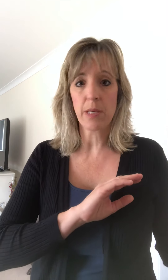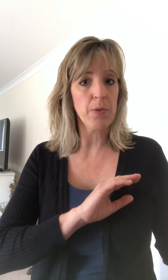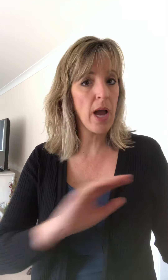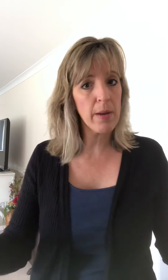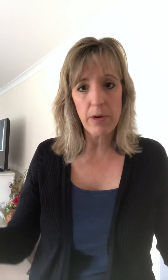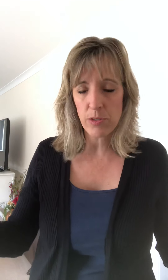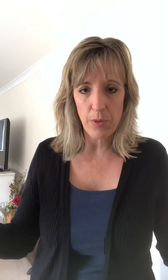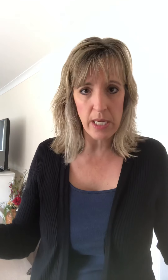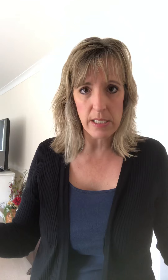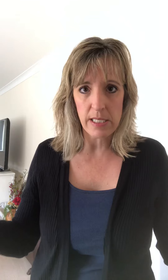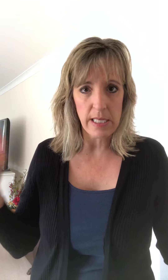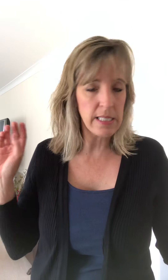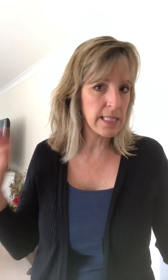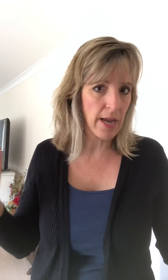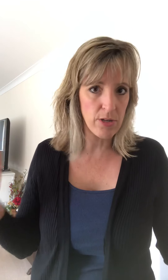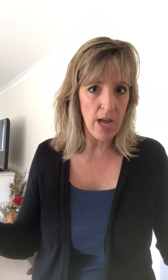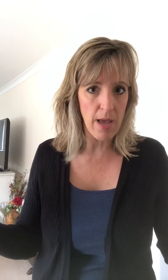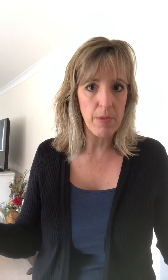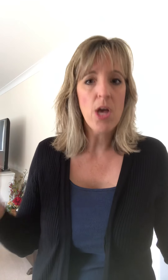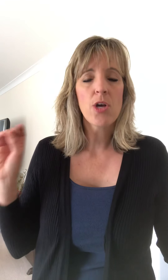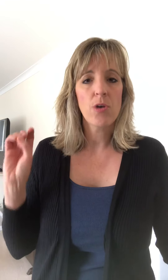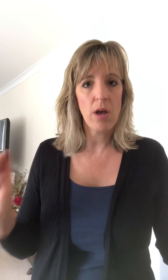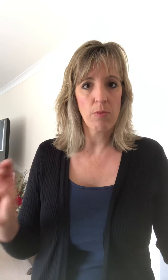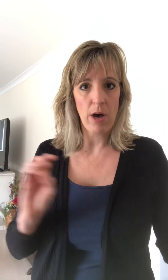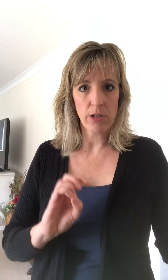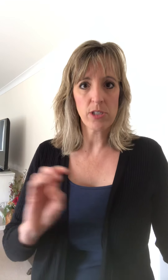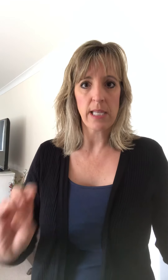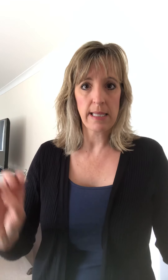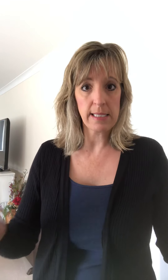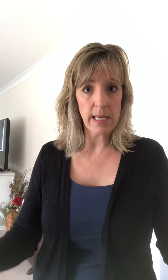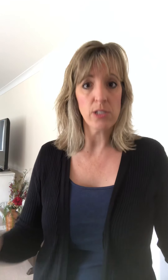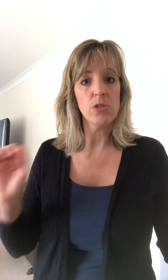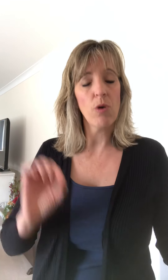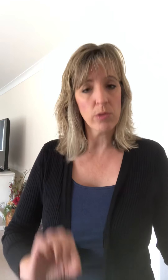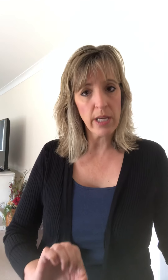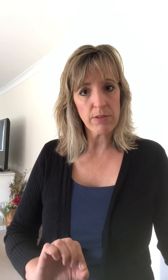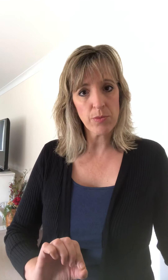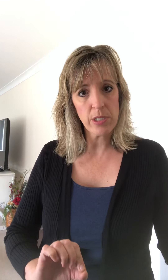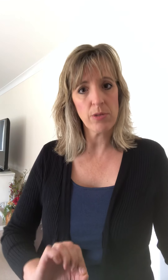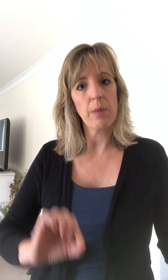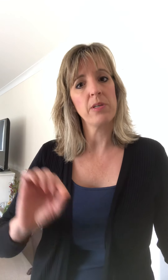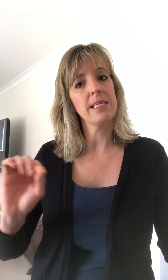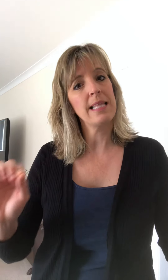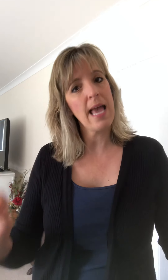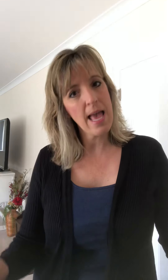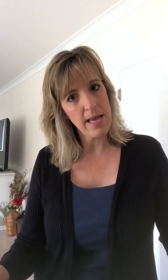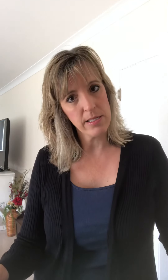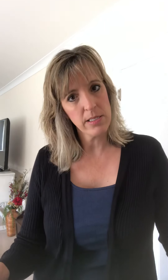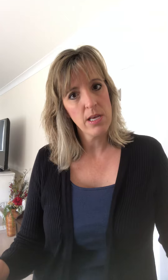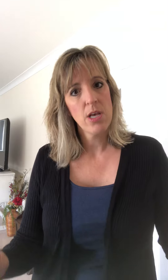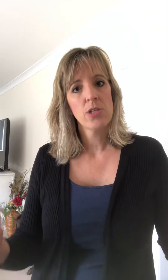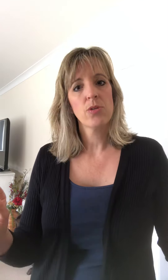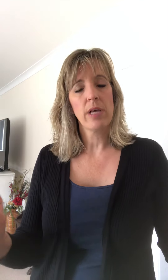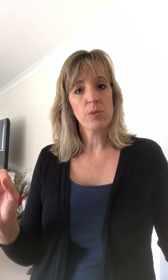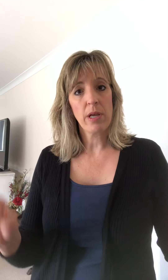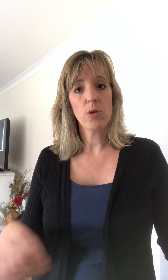your eyebrows raised the entire time while you're saying the sentence. You only have to raise your eyebrows at the end, so that's why you